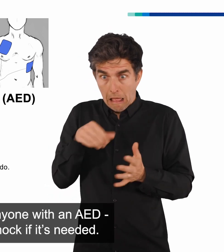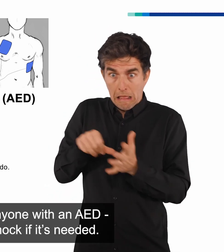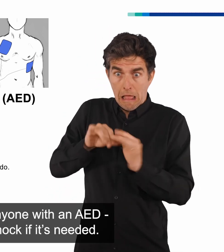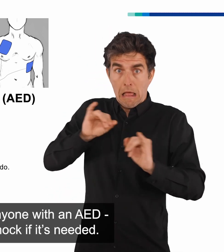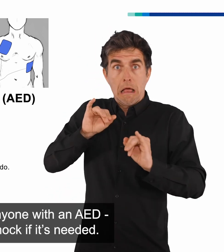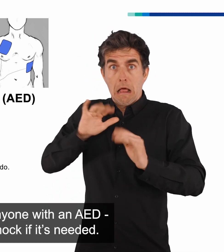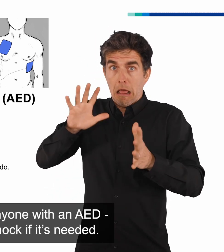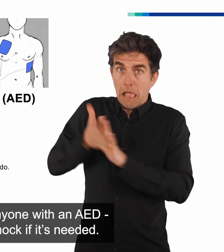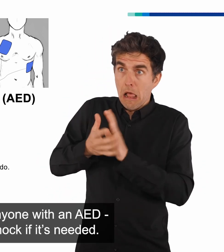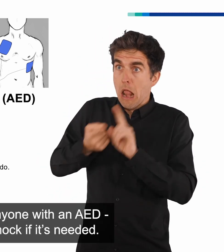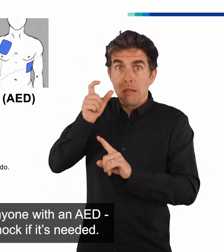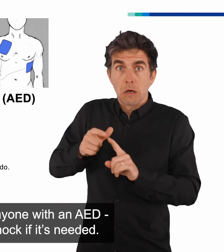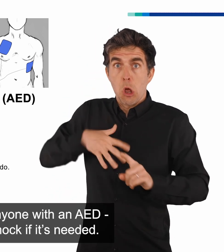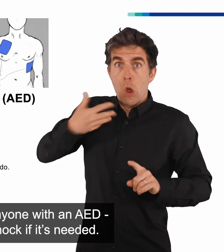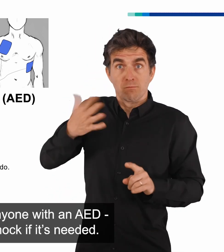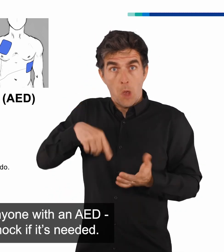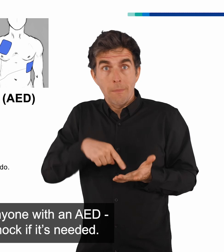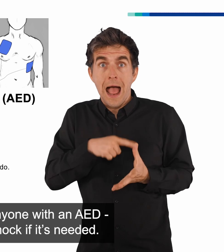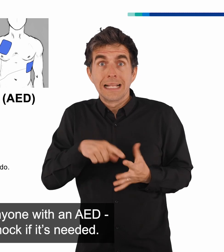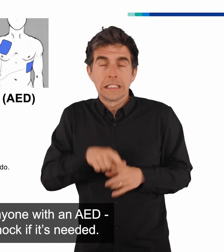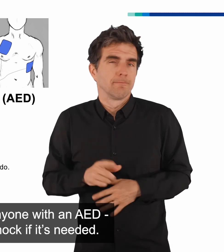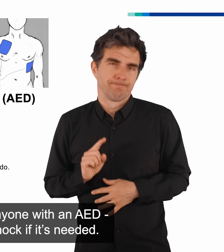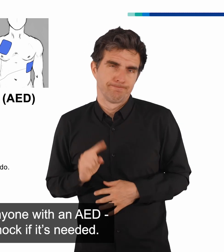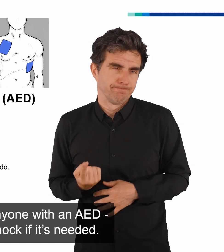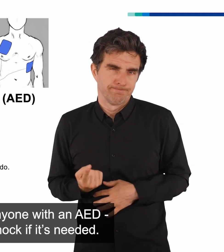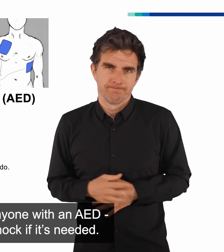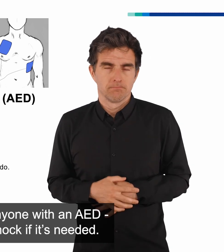Continue with CPR until the emergency services arrive.